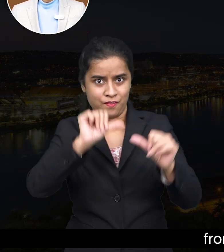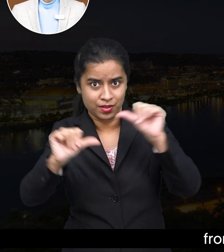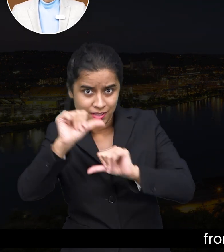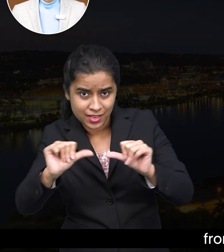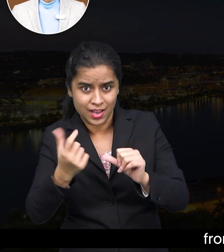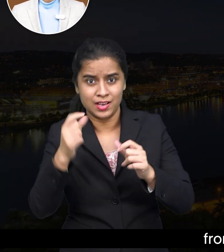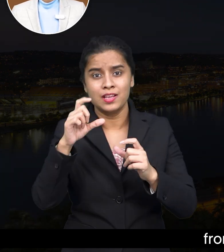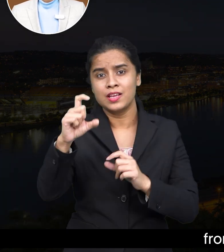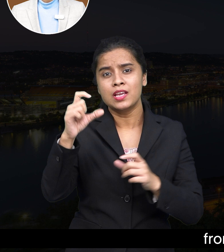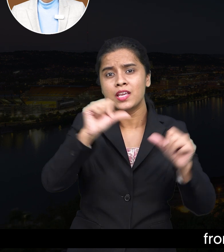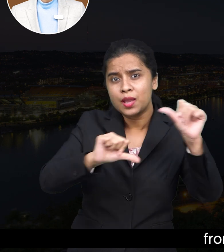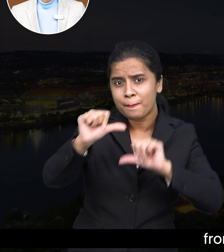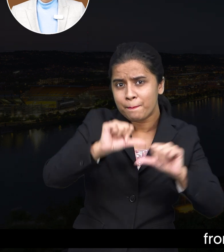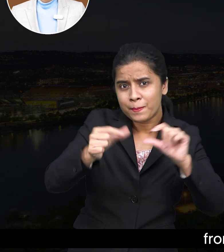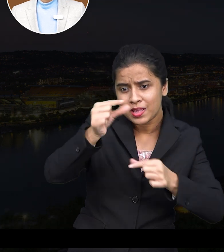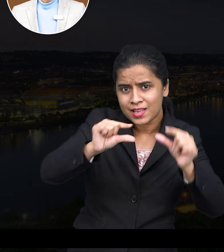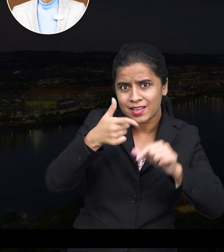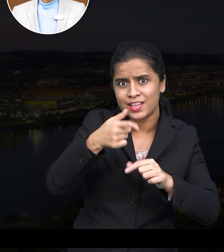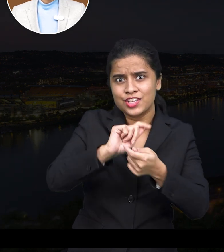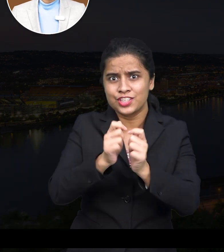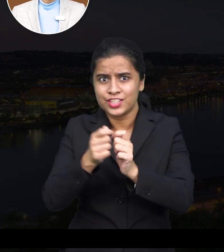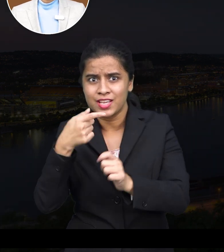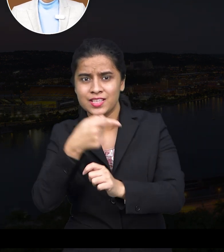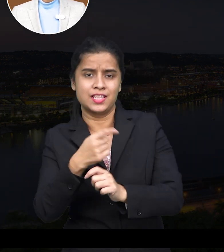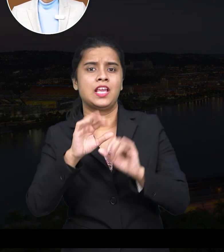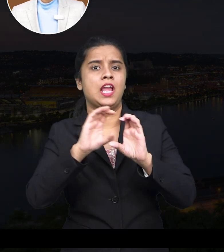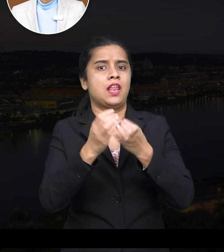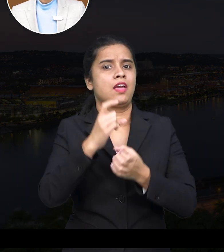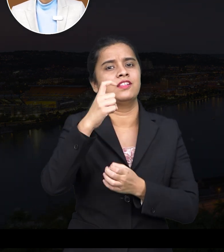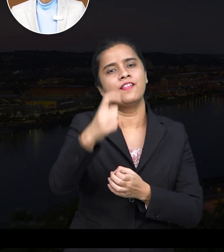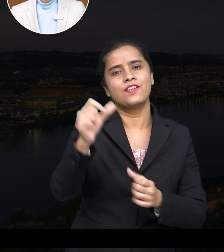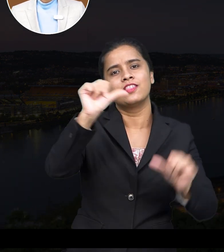from Class 7 Science in this session.